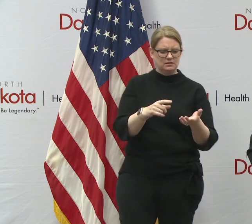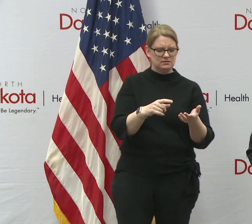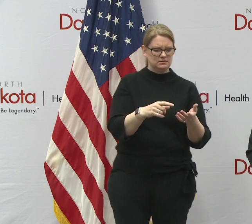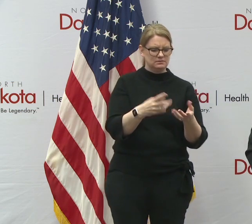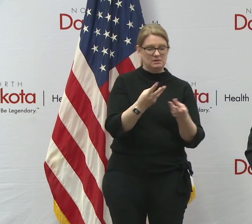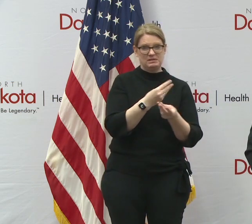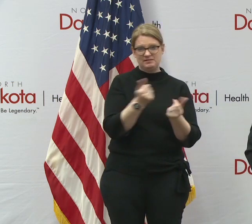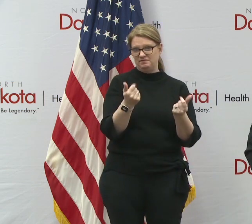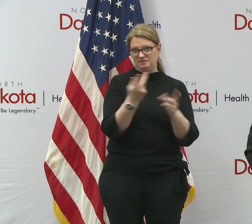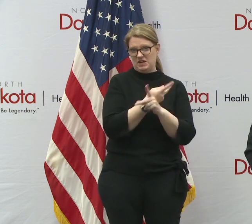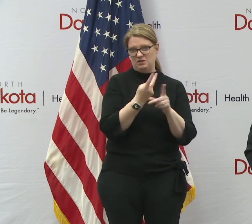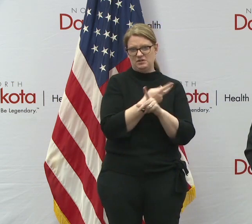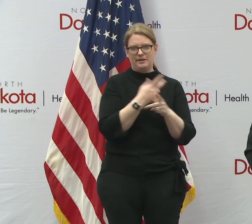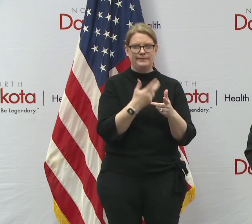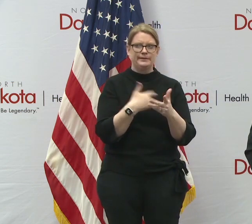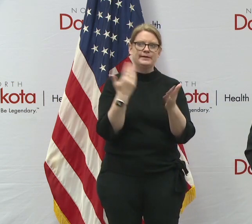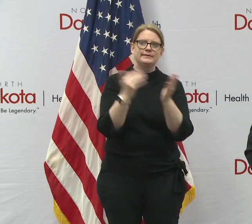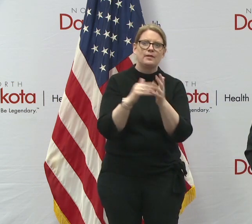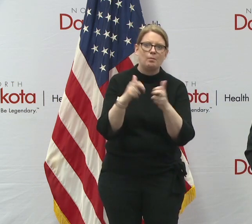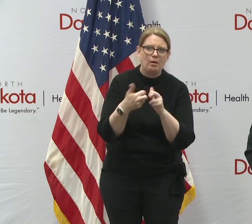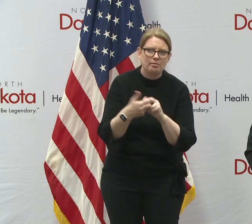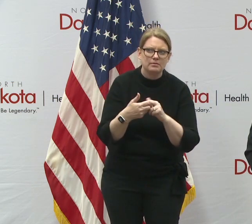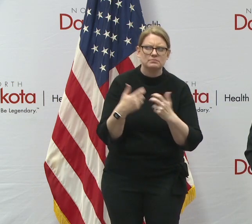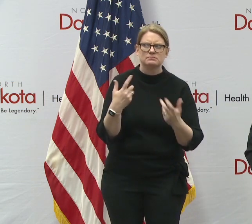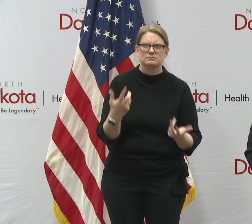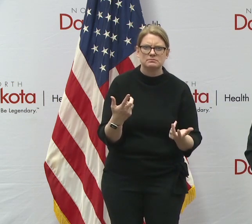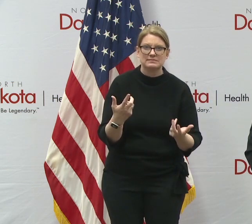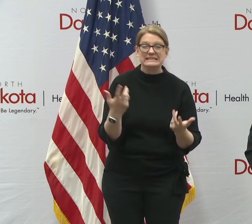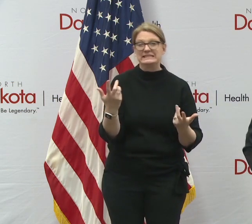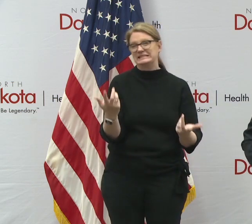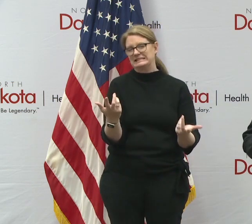we'll have another problem, which is, hey, how do I